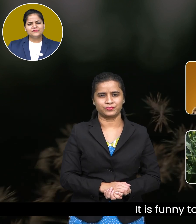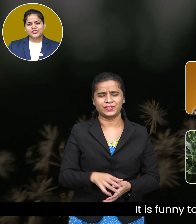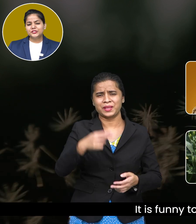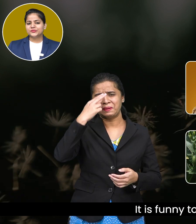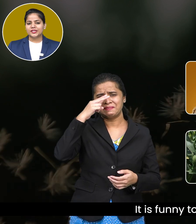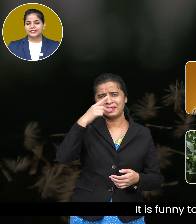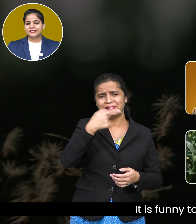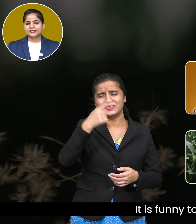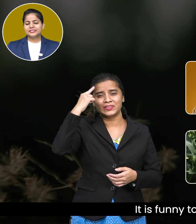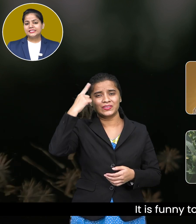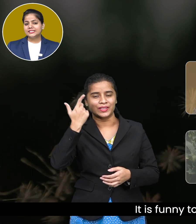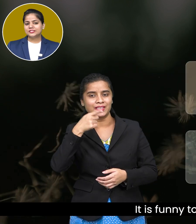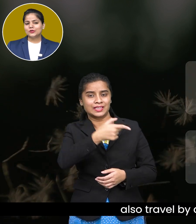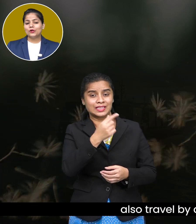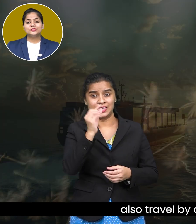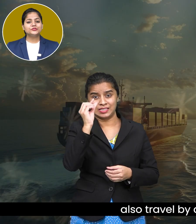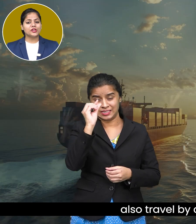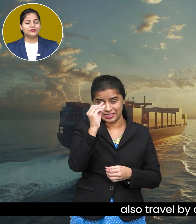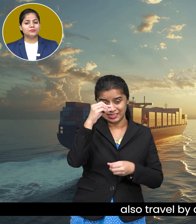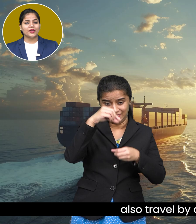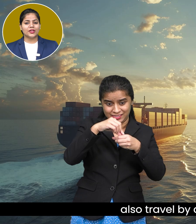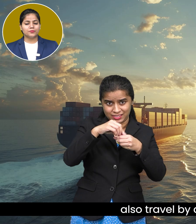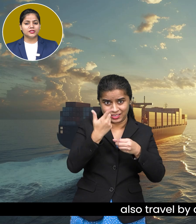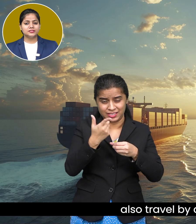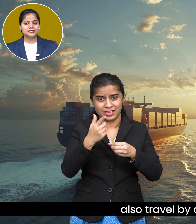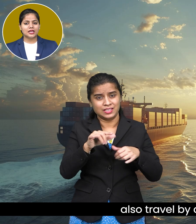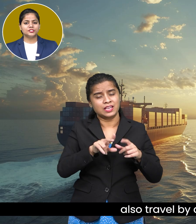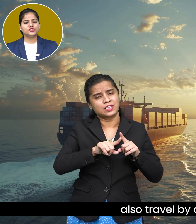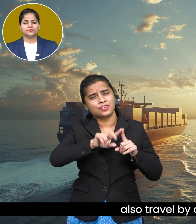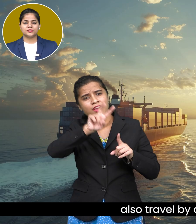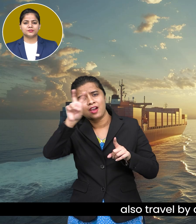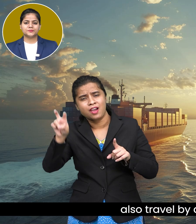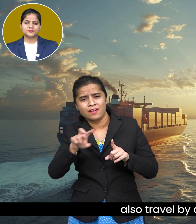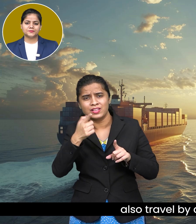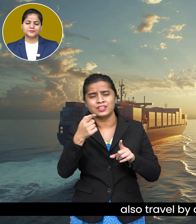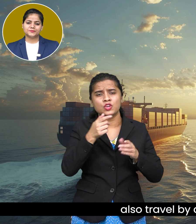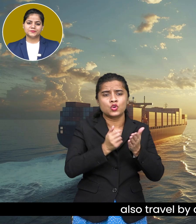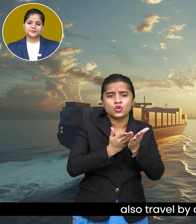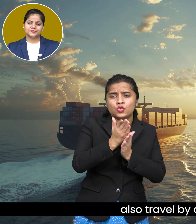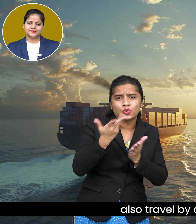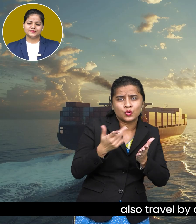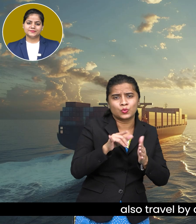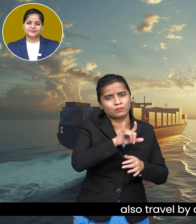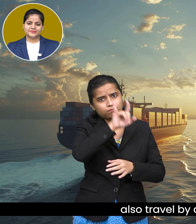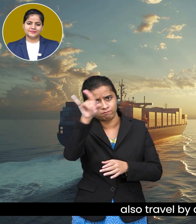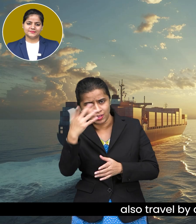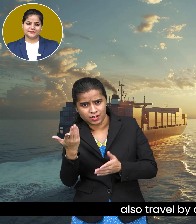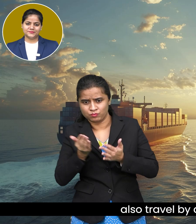It is funny to think that seeds also travel by airplanes and ships.